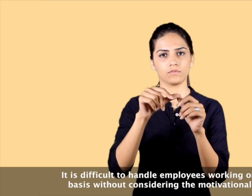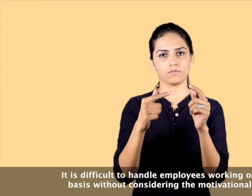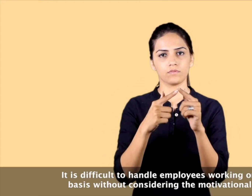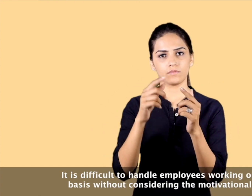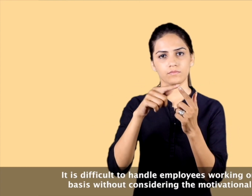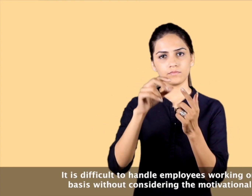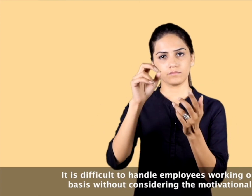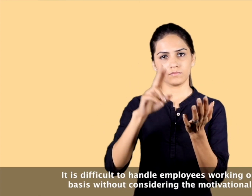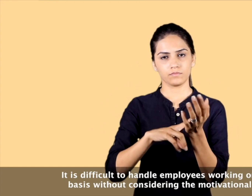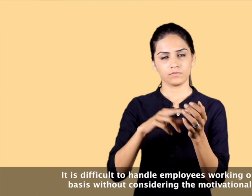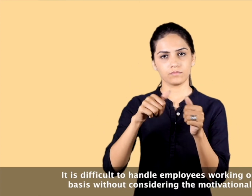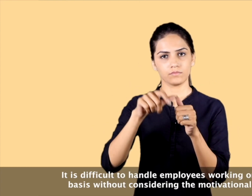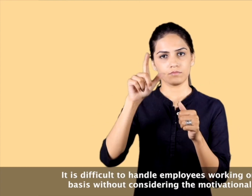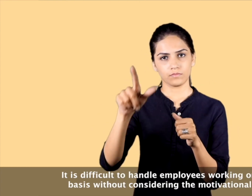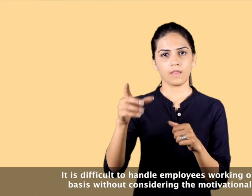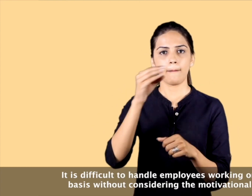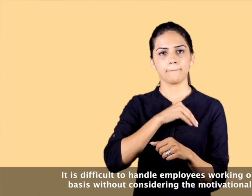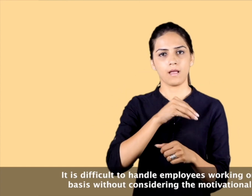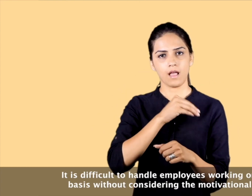factors.